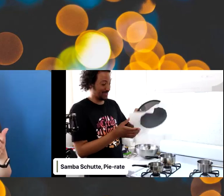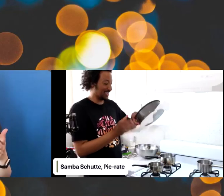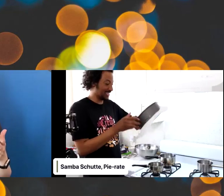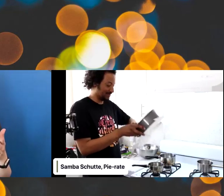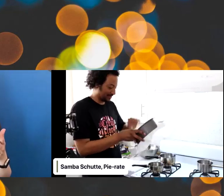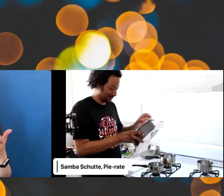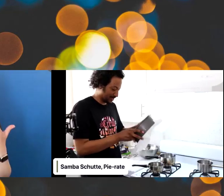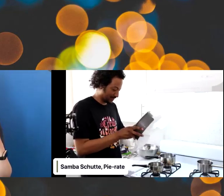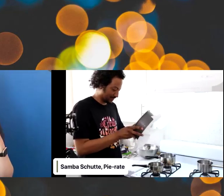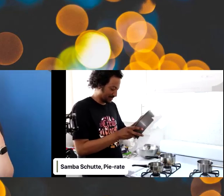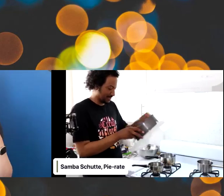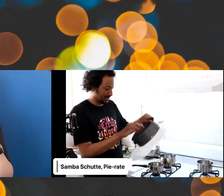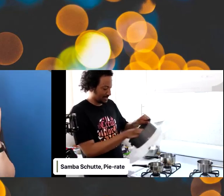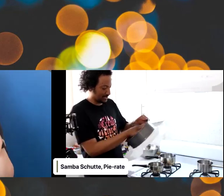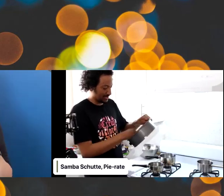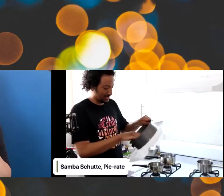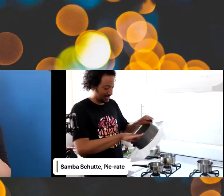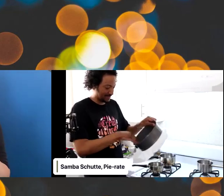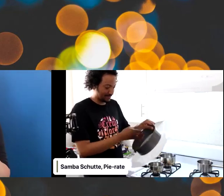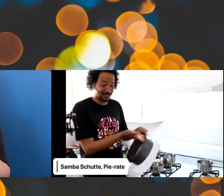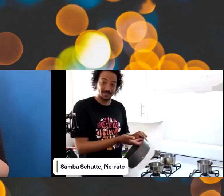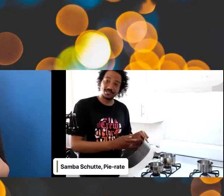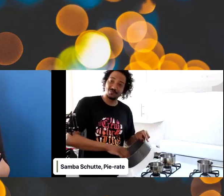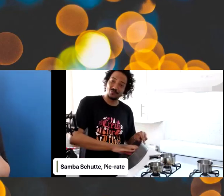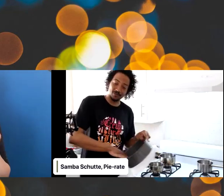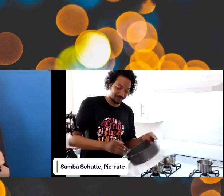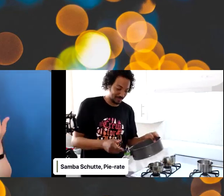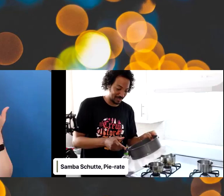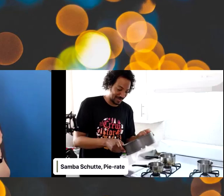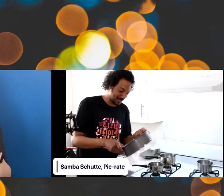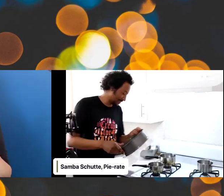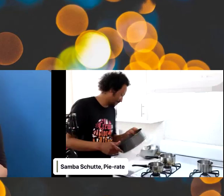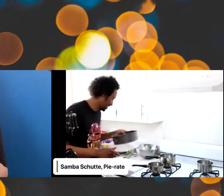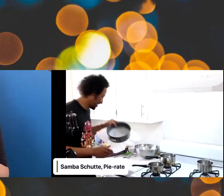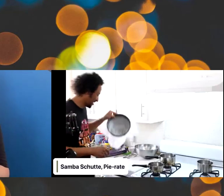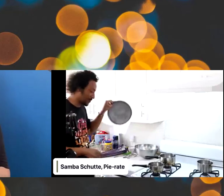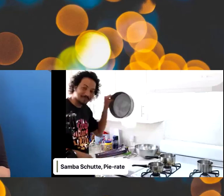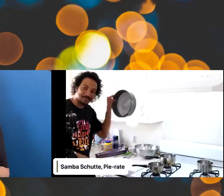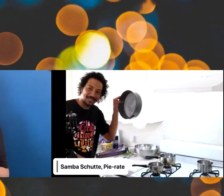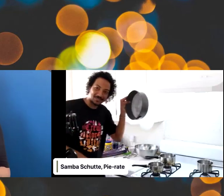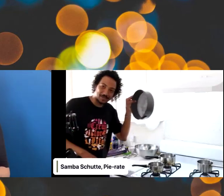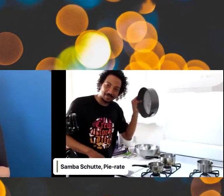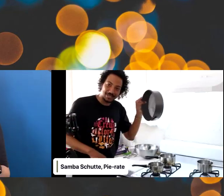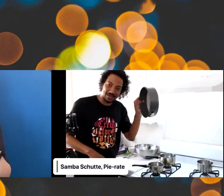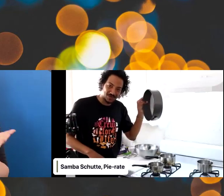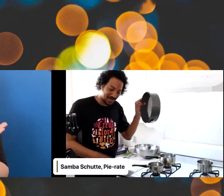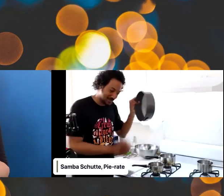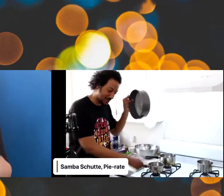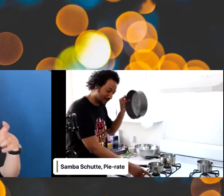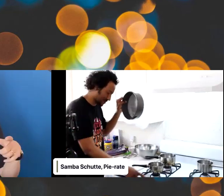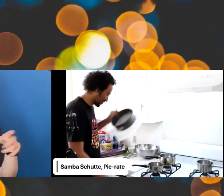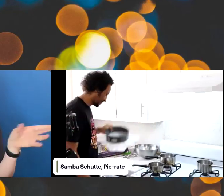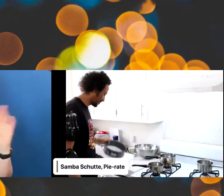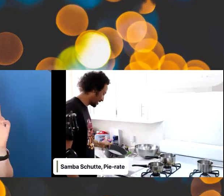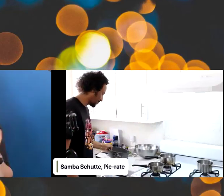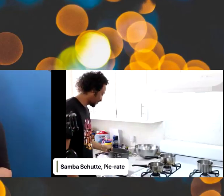it might leak, but whatever. I've set fire to this kitchen before. It's probably going to happen again. So that's your baking pan ready. Your